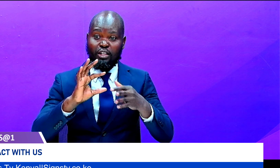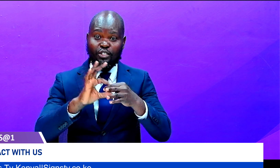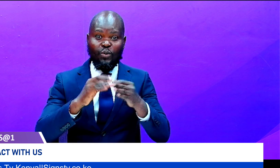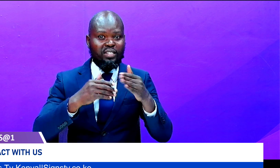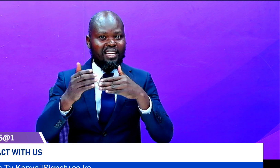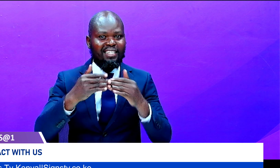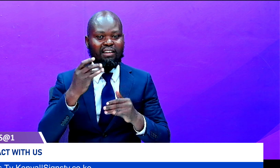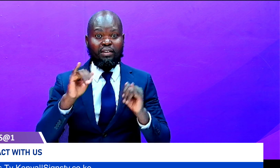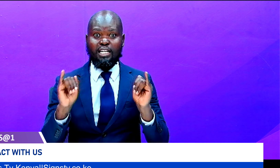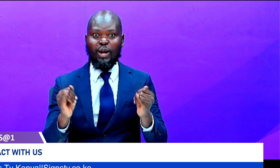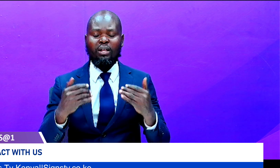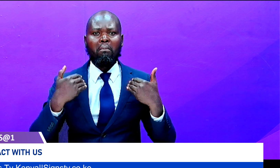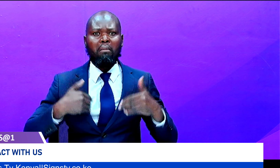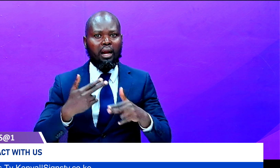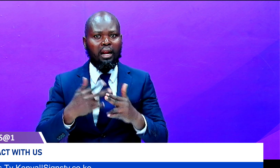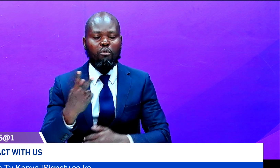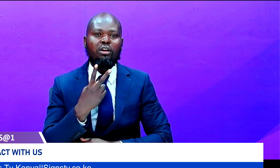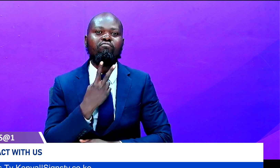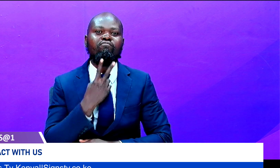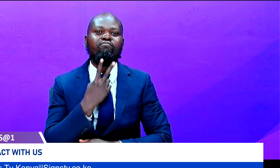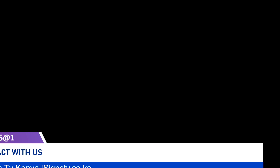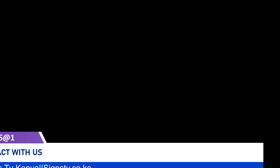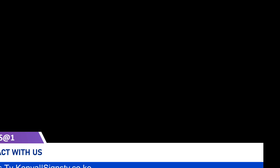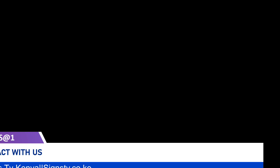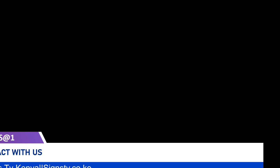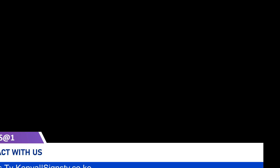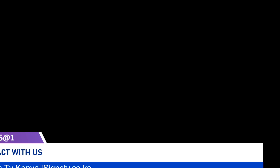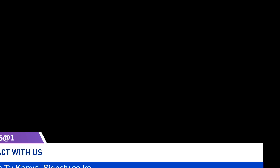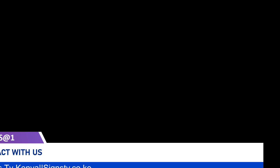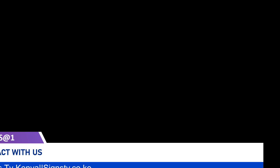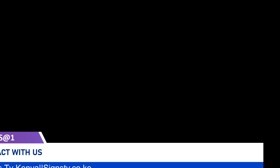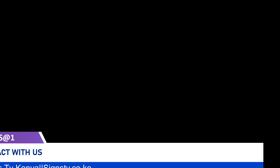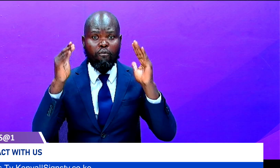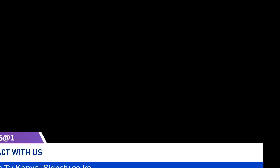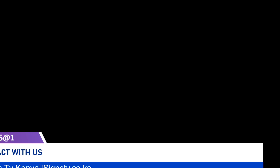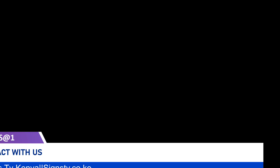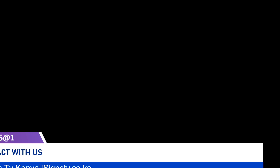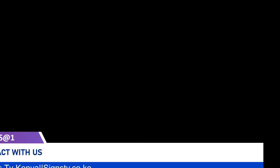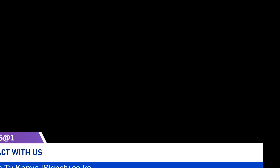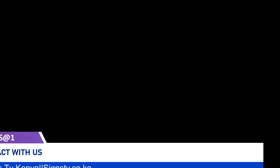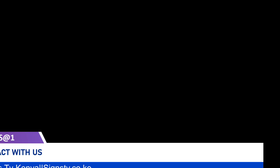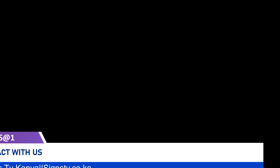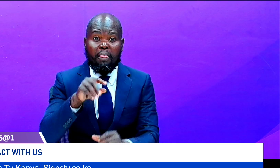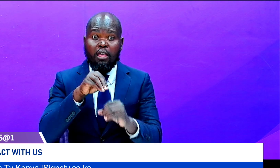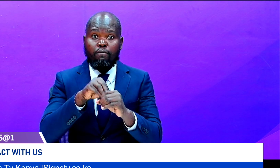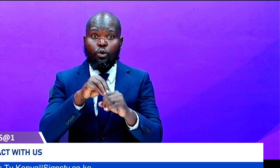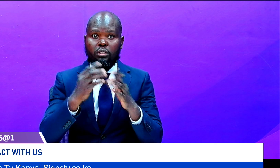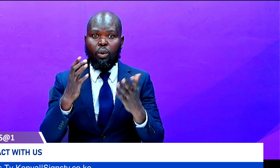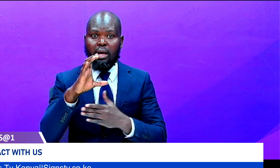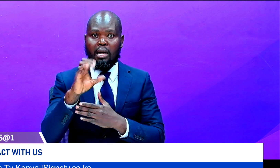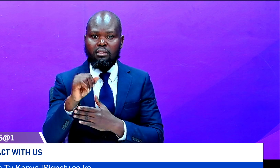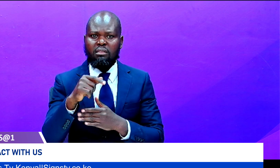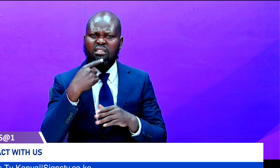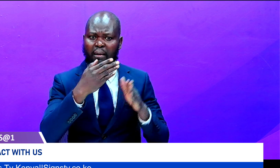Hello and good afternoon. Welcome to Science TV Crunch News. You are with me, Elvis Odhiambo, with my sign language interpreter doing the voicing,